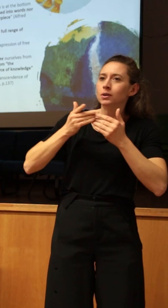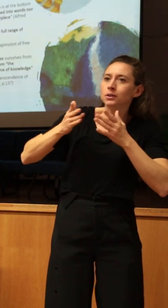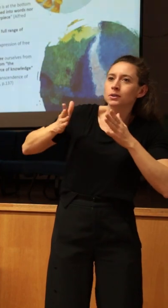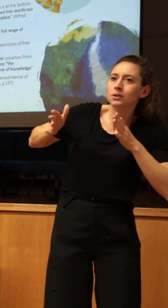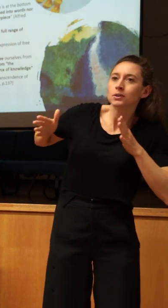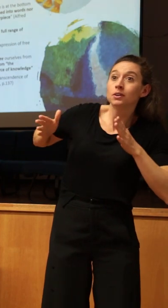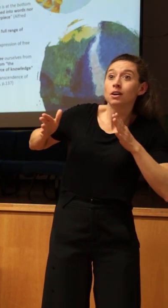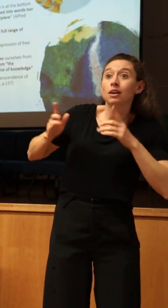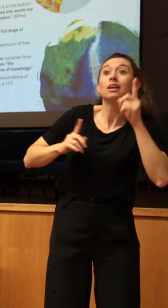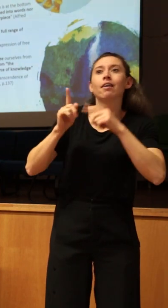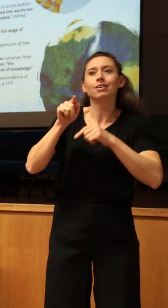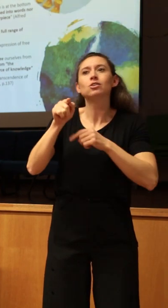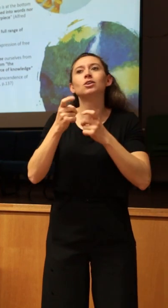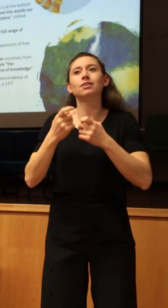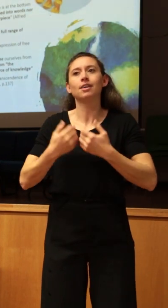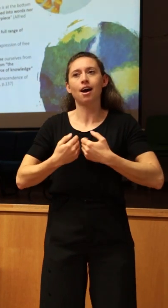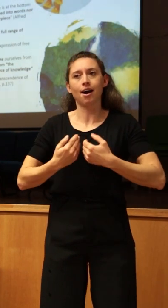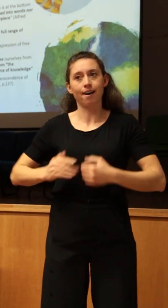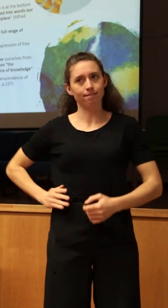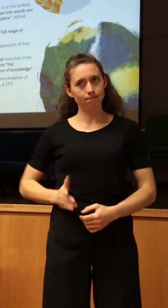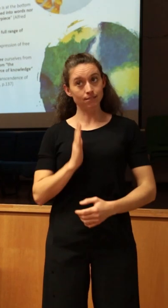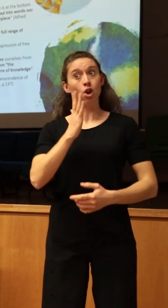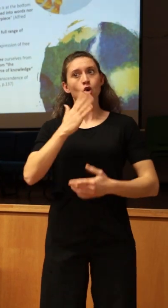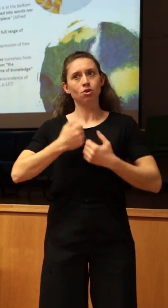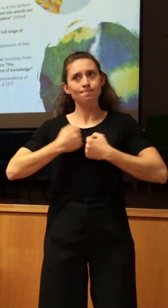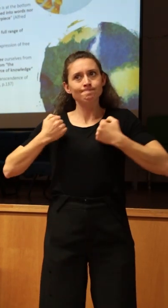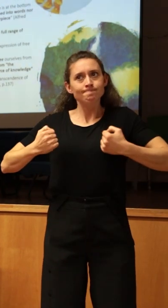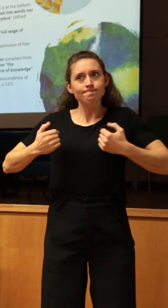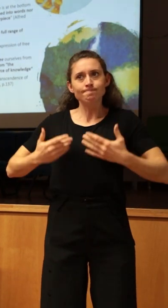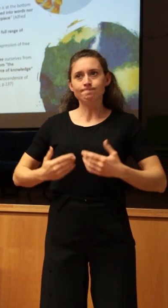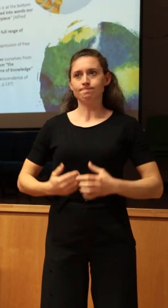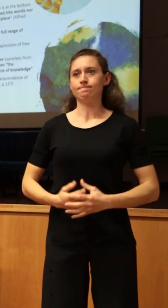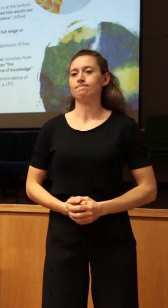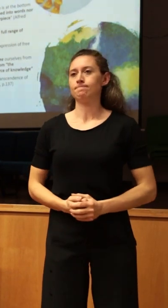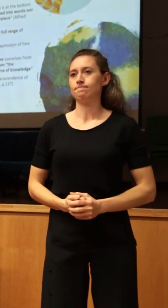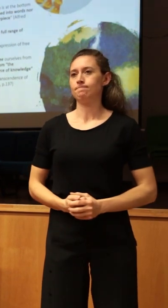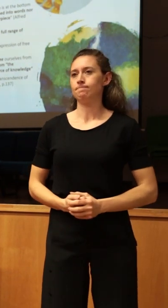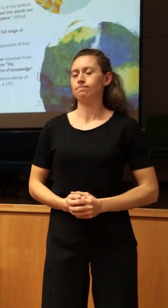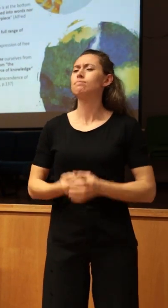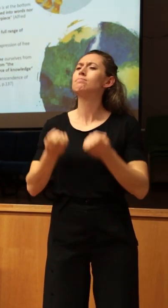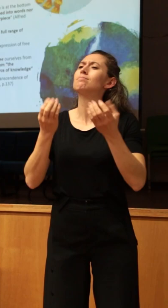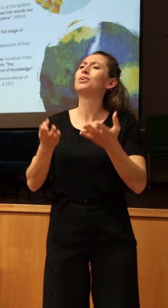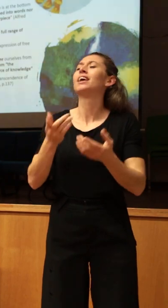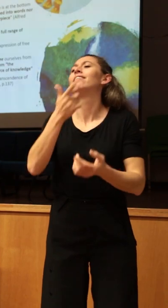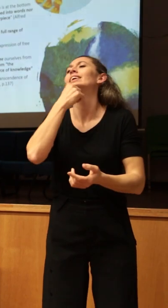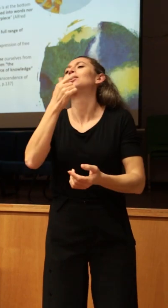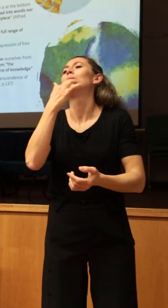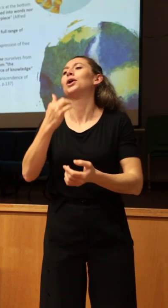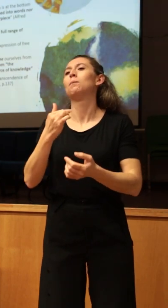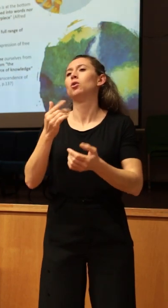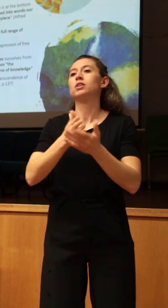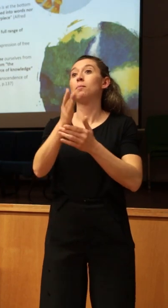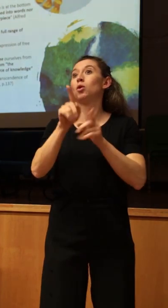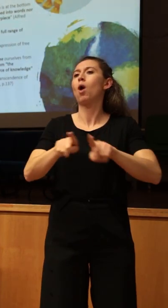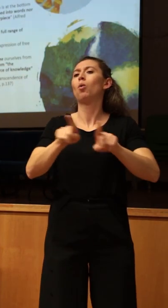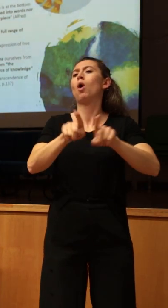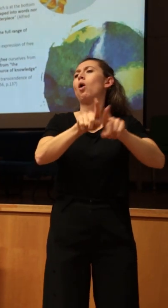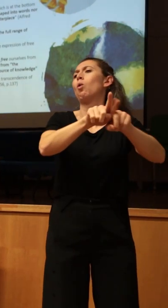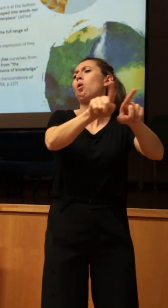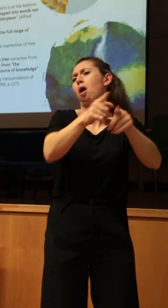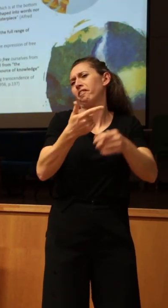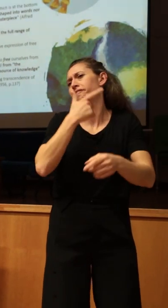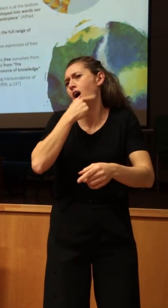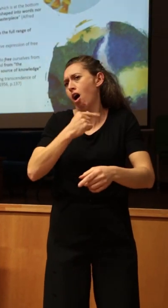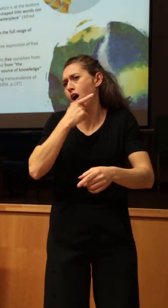Lo cual muchas veces requiere coraje. Because it's much easier to go linearly. Porque es mucho más fácil ir por lo lineal. You just stay